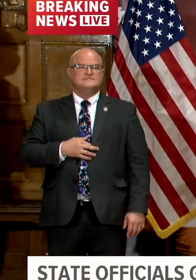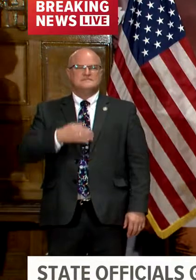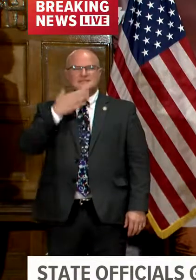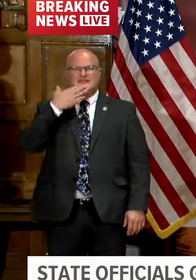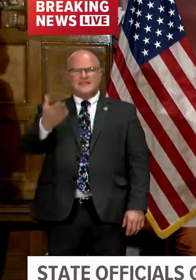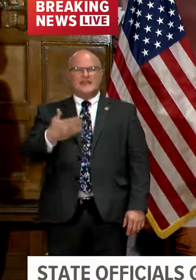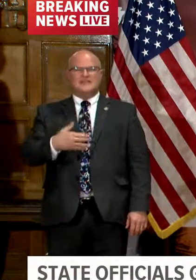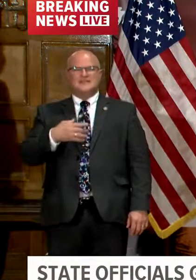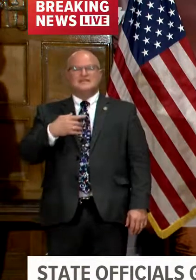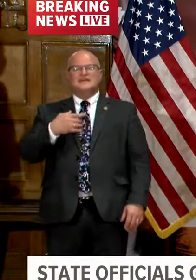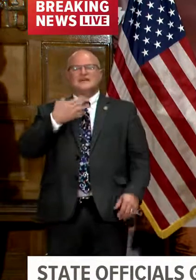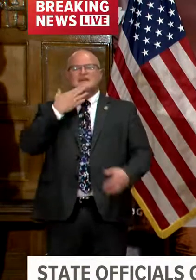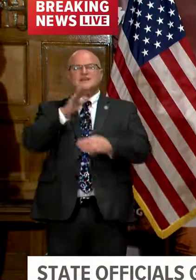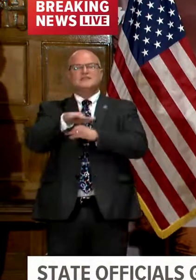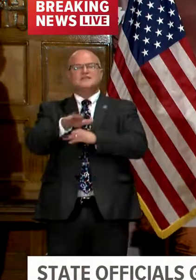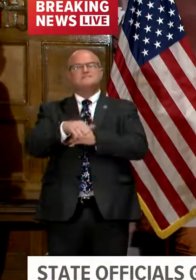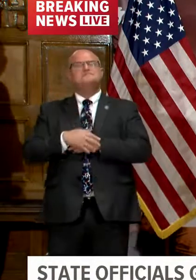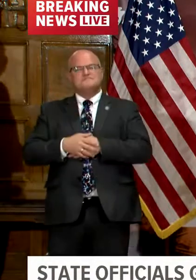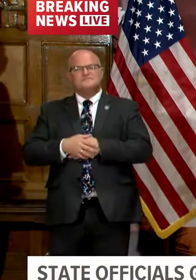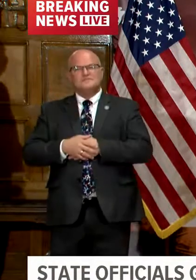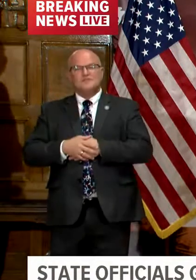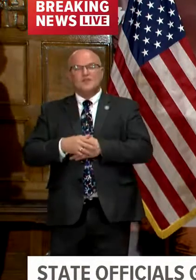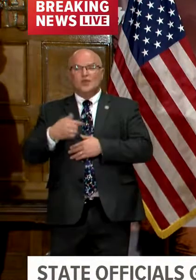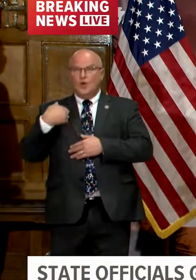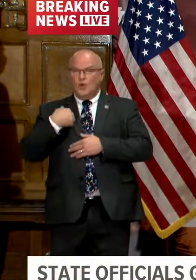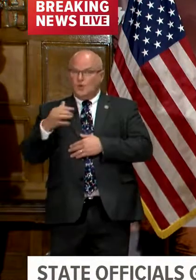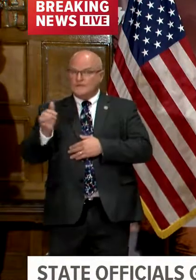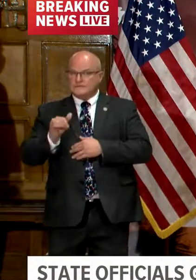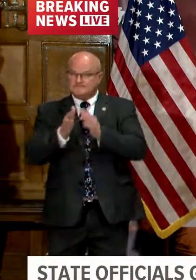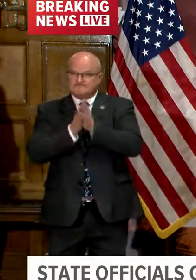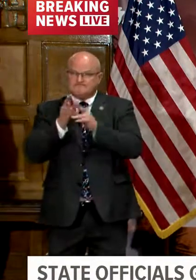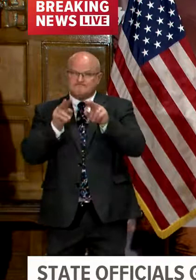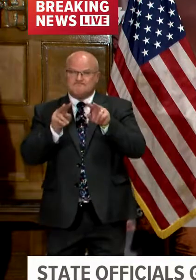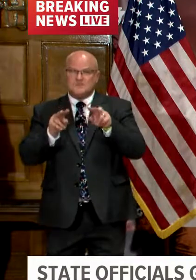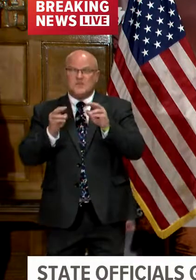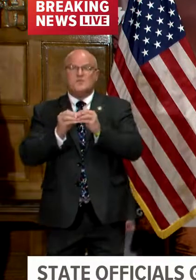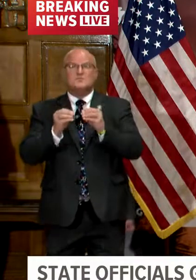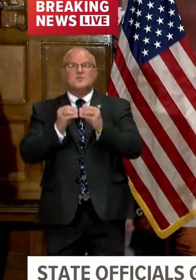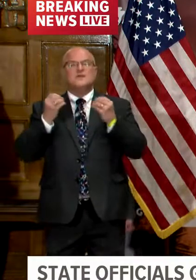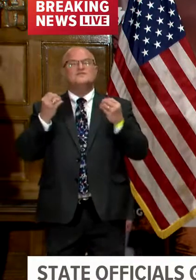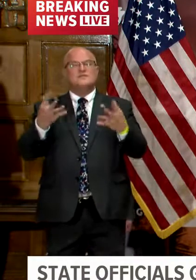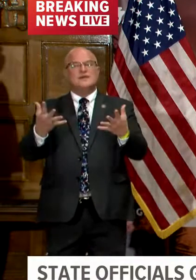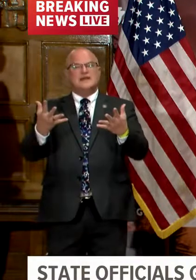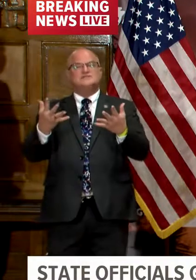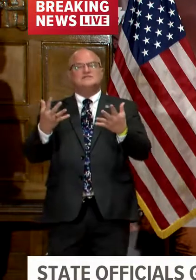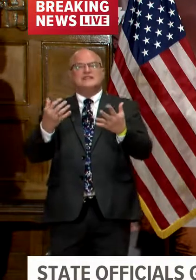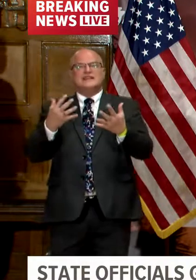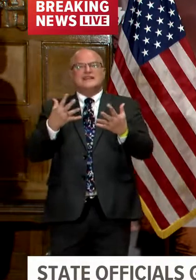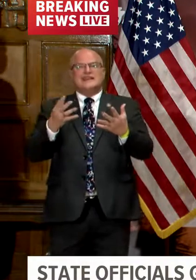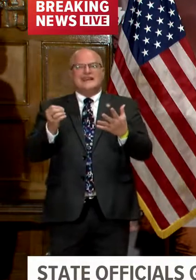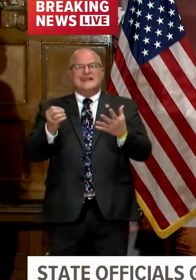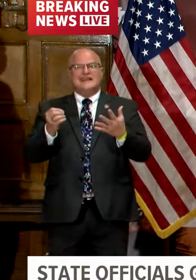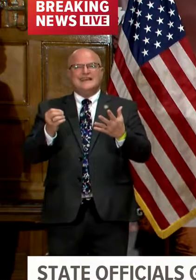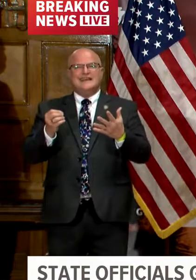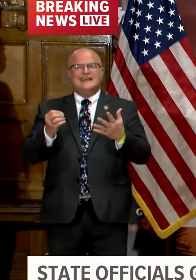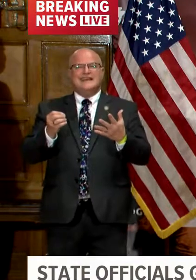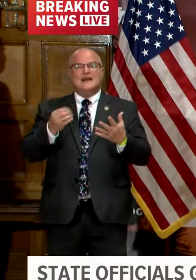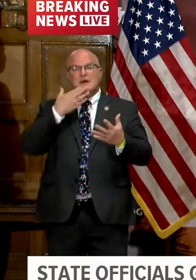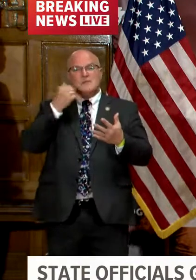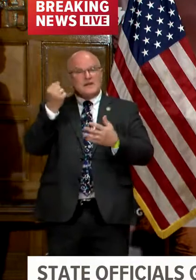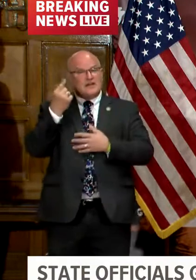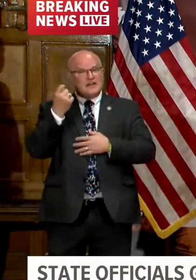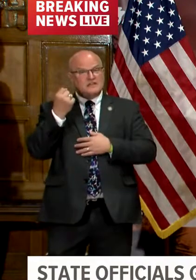Thank you, Governor. Good afternoon. And we too are looking for more information and a